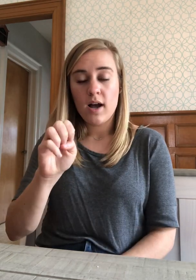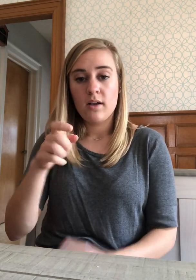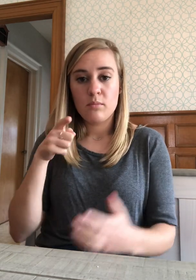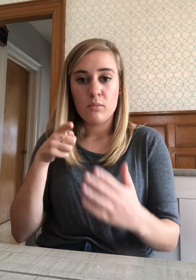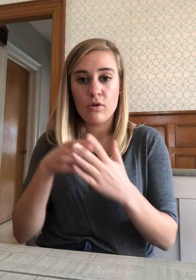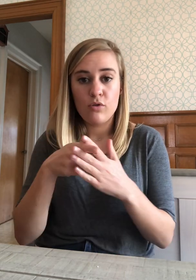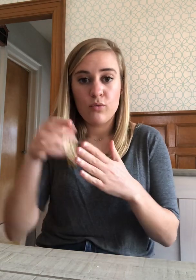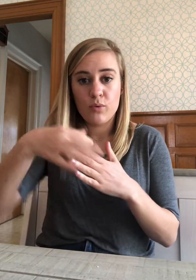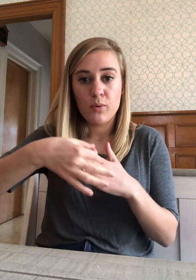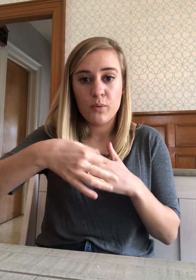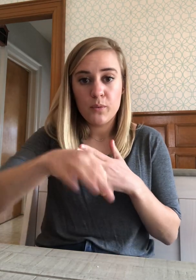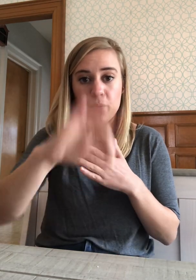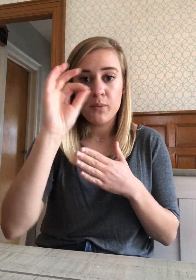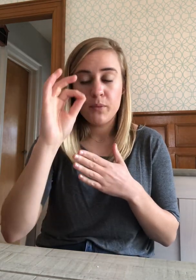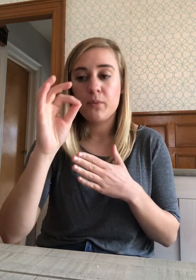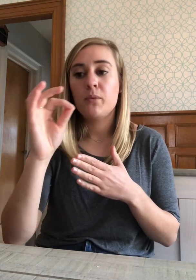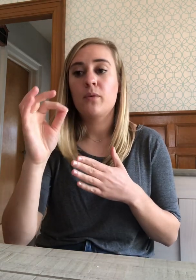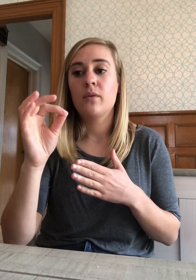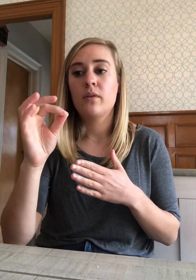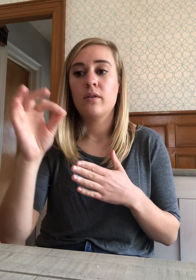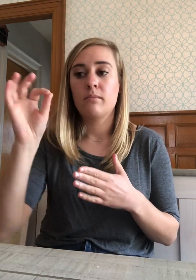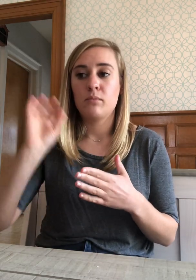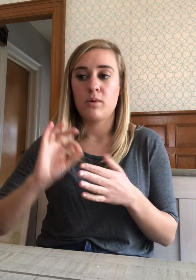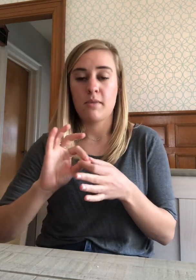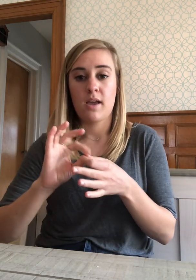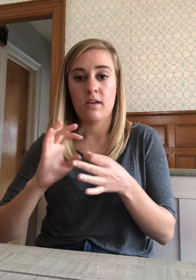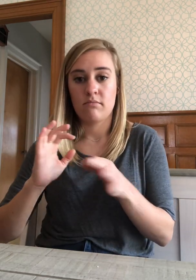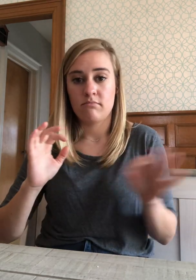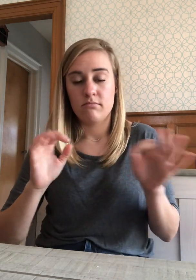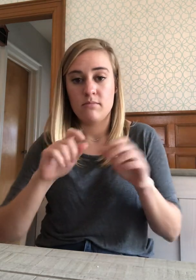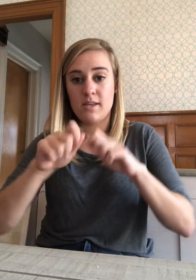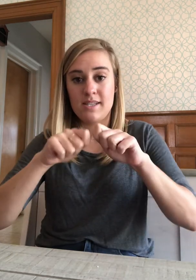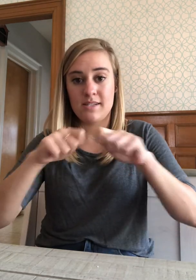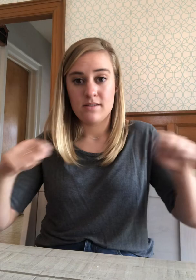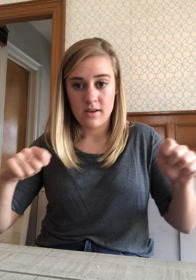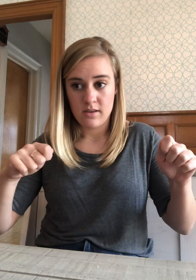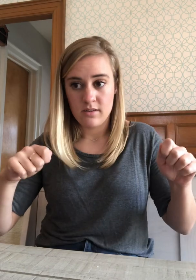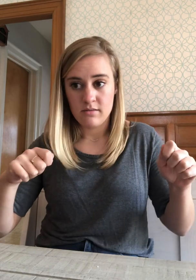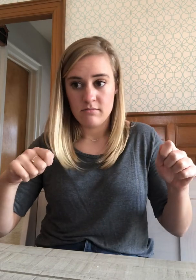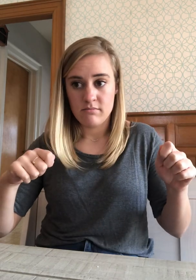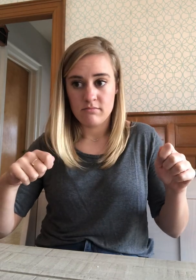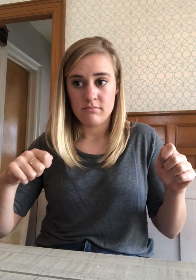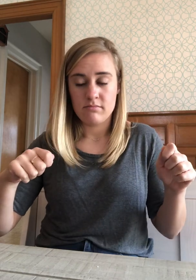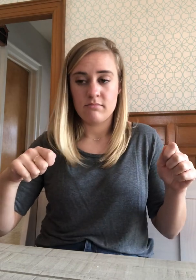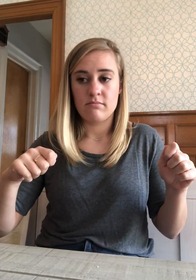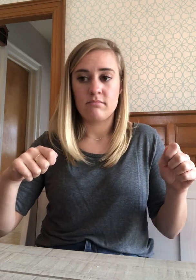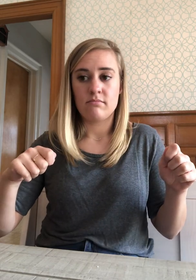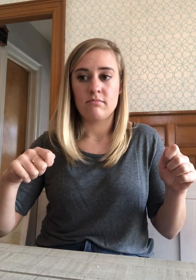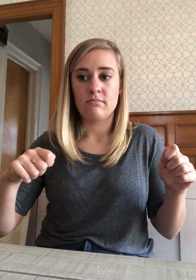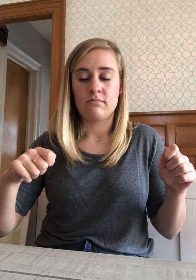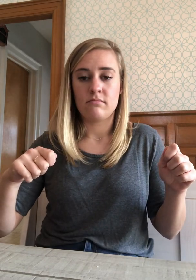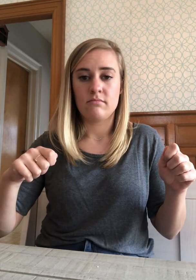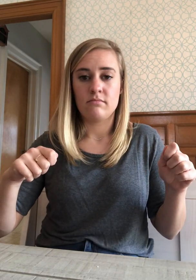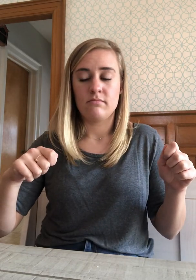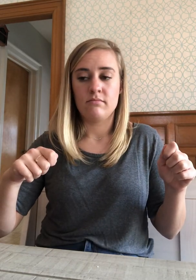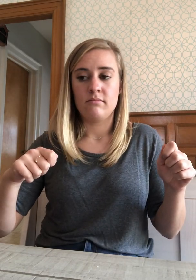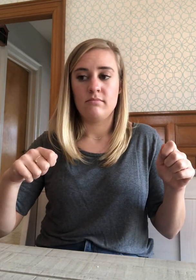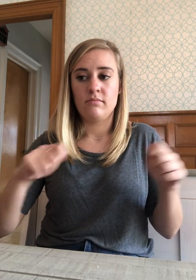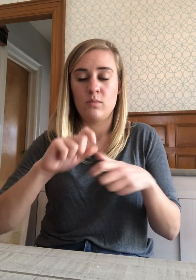pass to the other side, turn around, bring it back, and then tie it down. So as we twist this wire down, it will